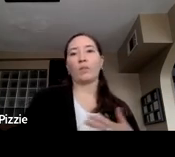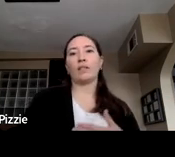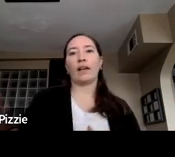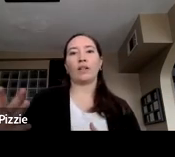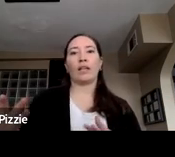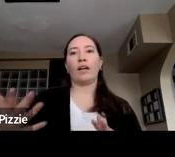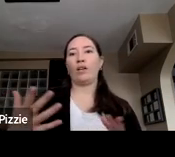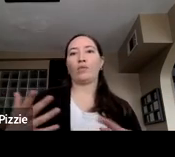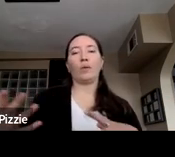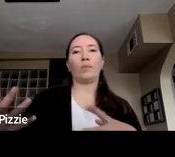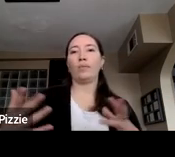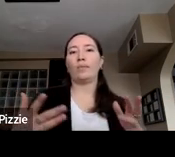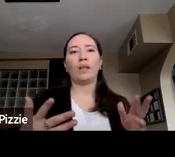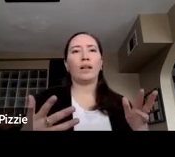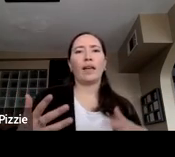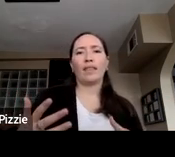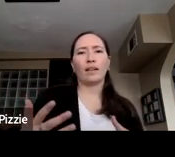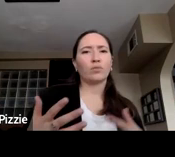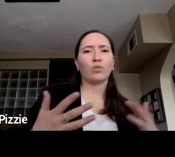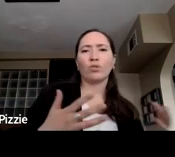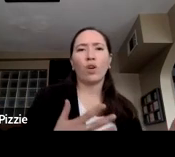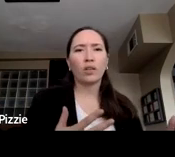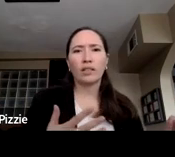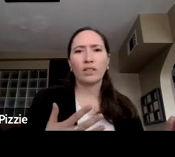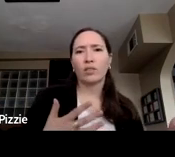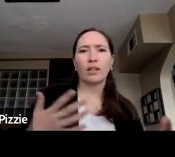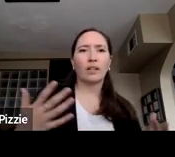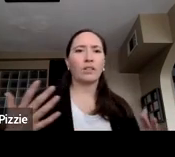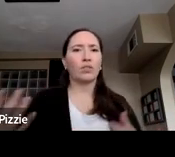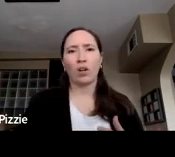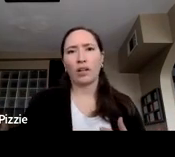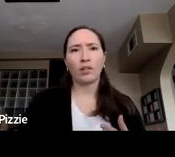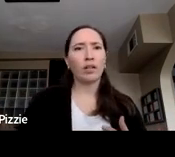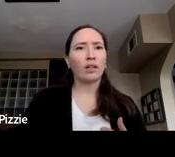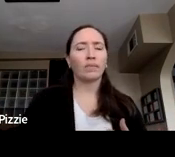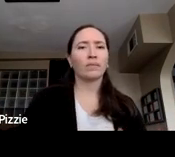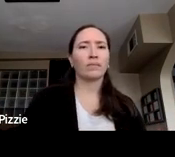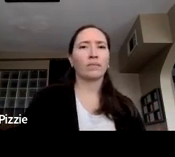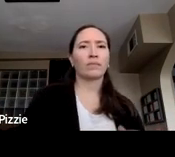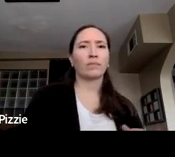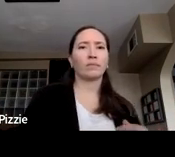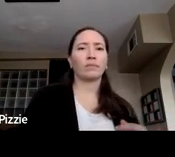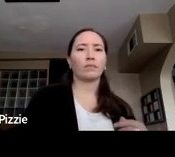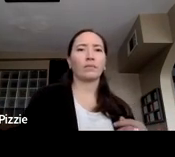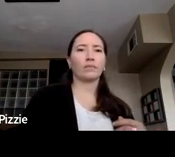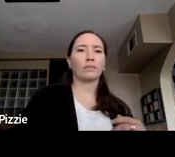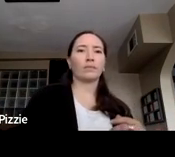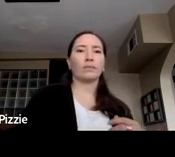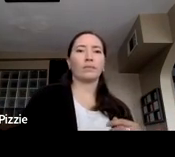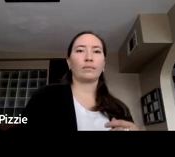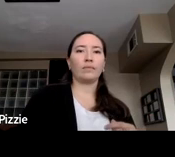So this was a Likert scale from, I think, strongly disagree to strongly agree.